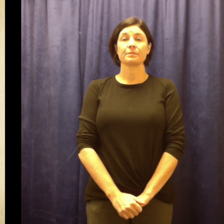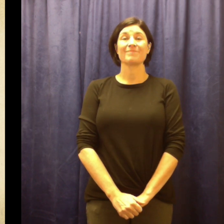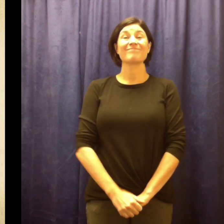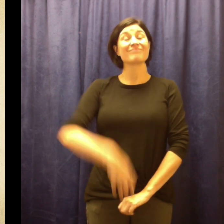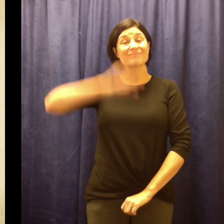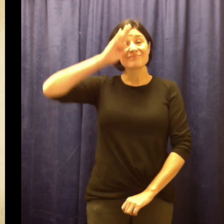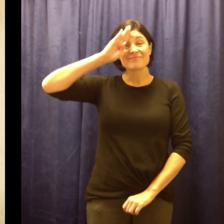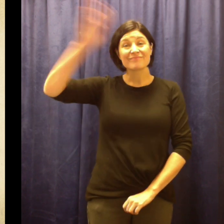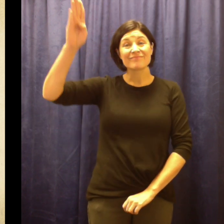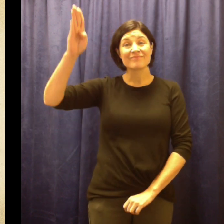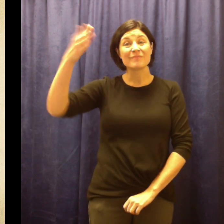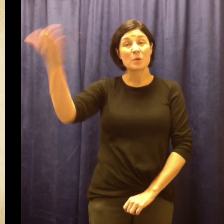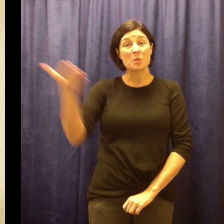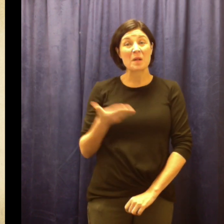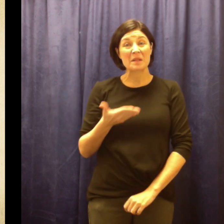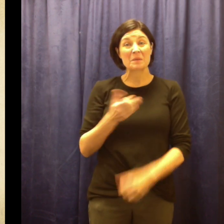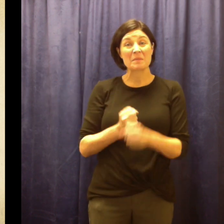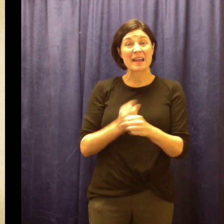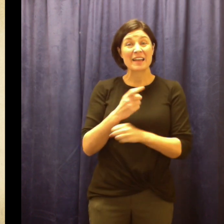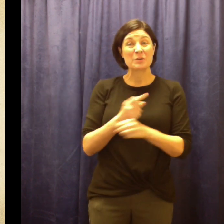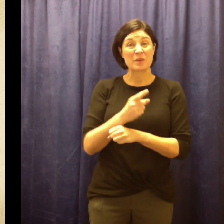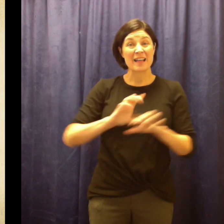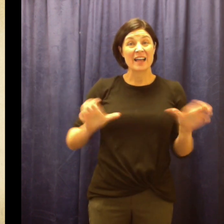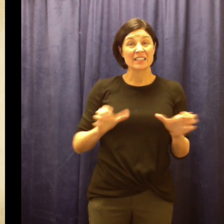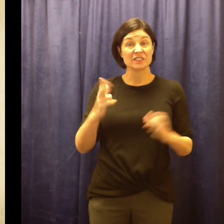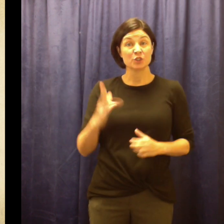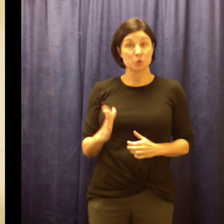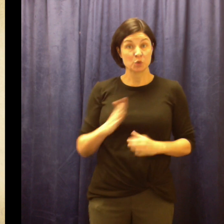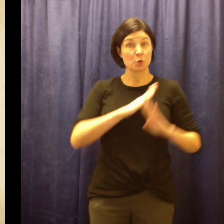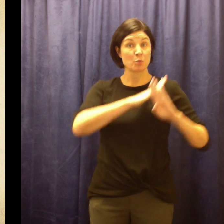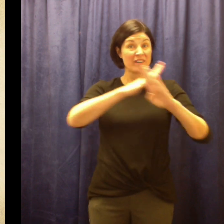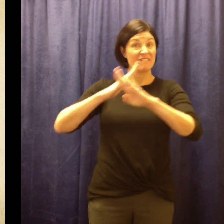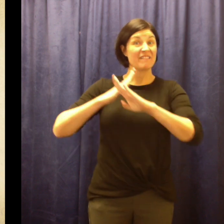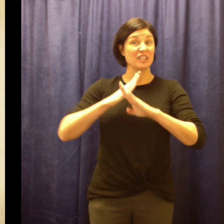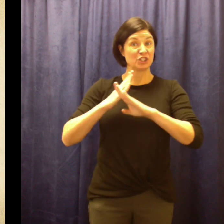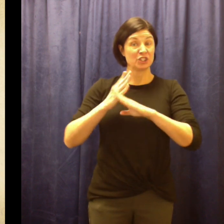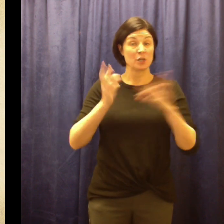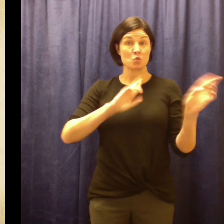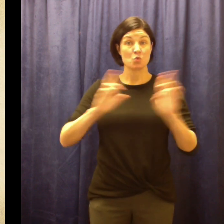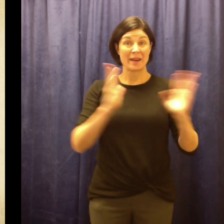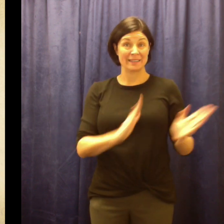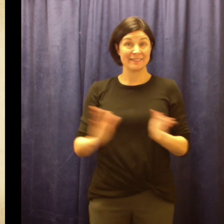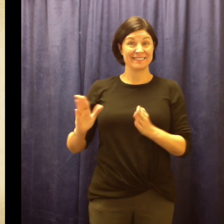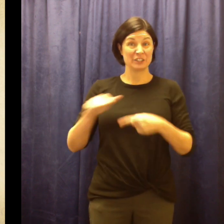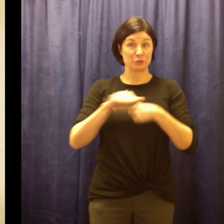Hello, and welcome to our annual Active Shooter Prevention and Preparedness Training.